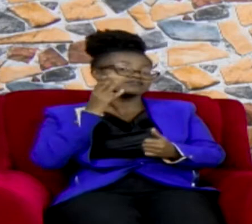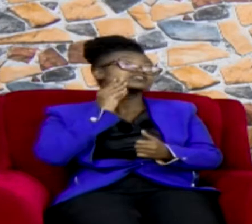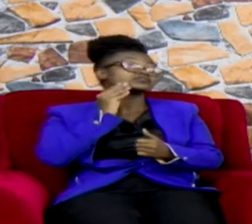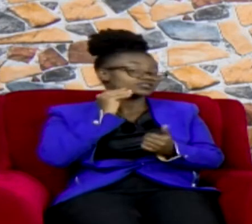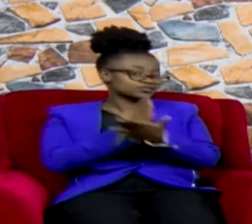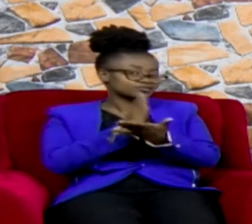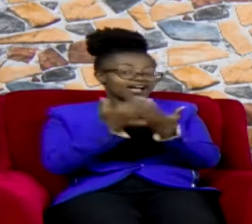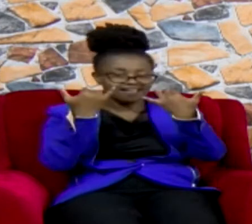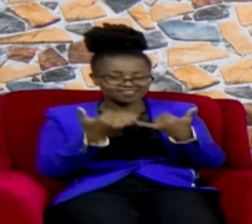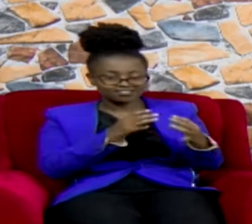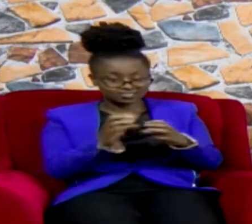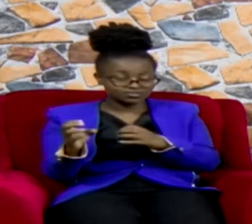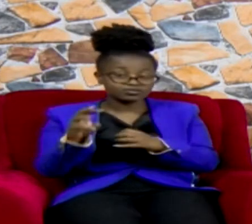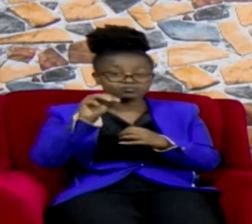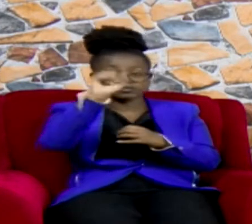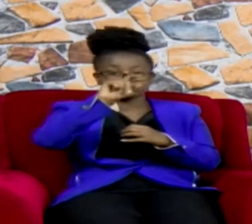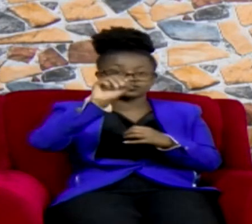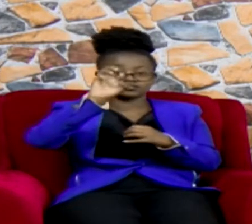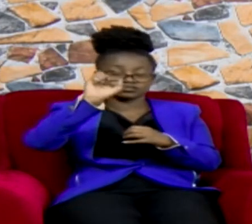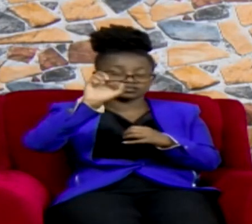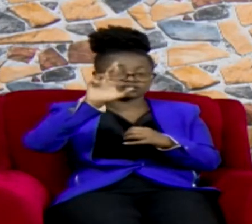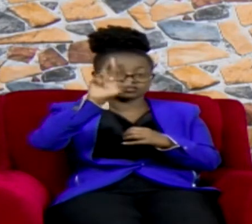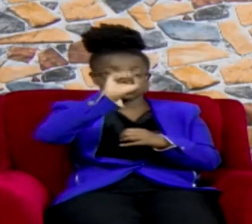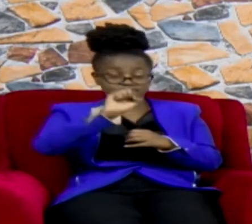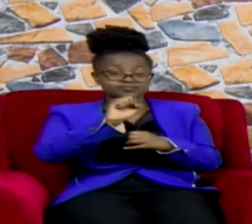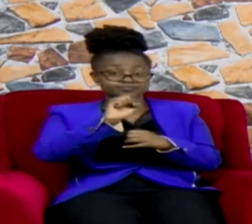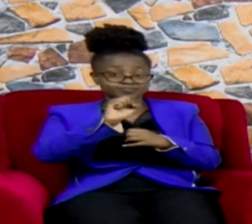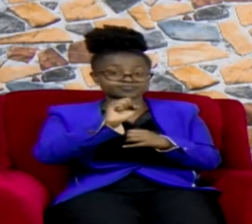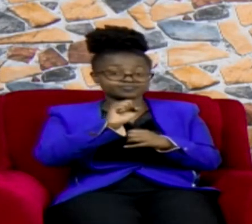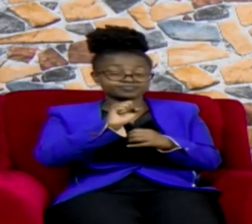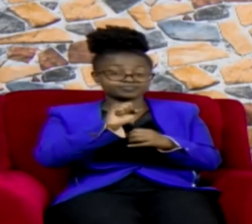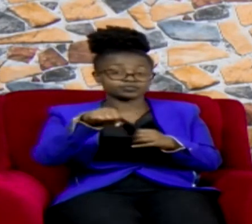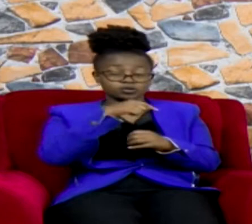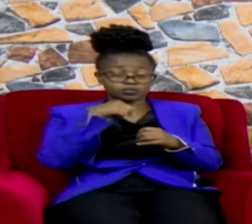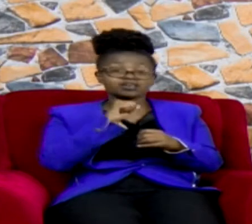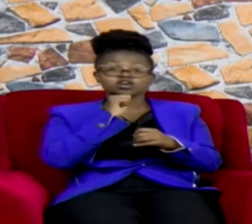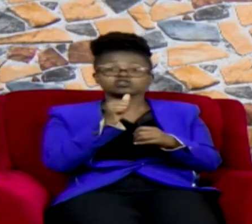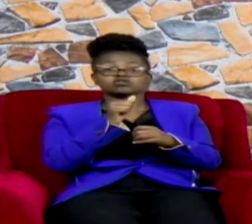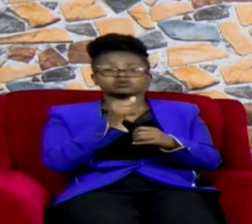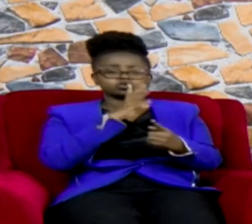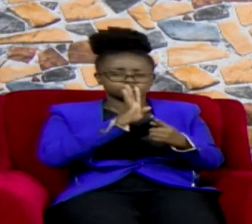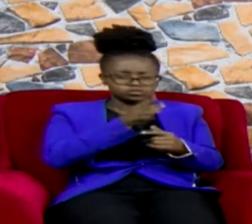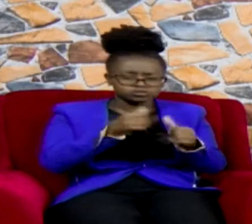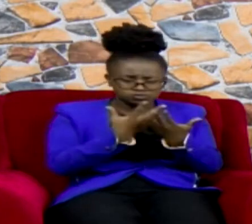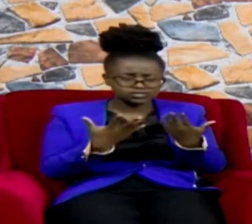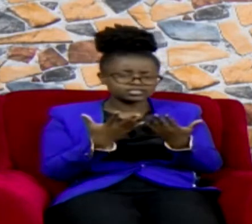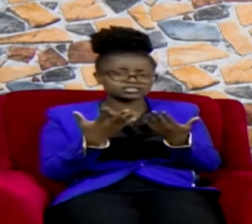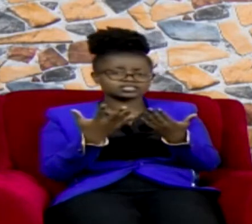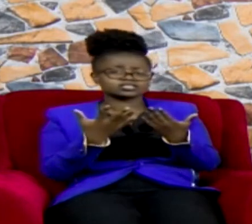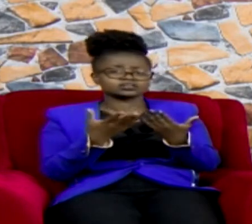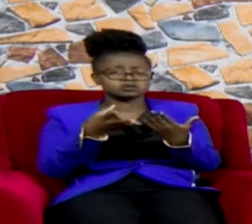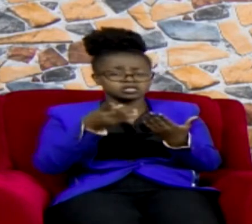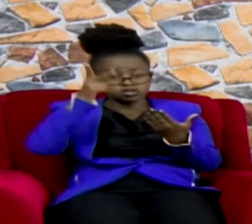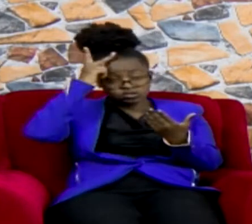experience, and he's currently doing his master's. Yeah, he's doing a master's. So we are not just talking of things we're not